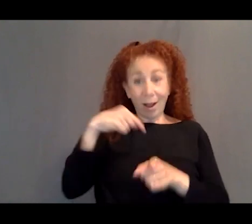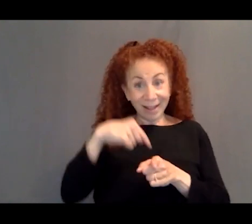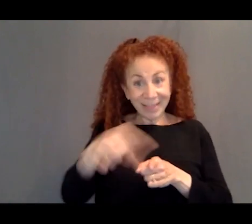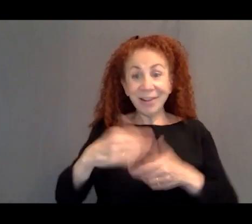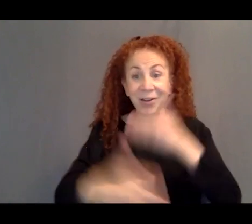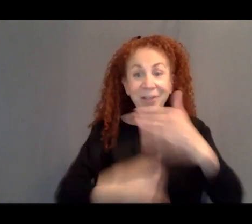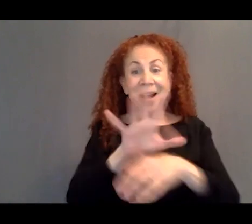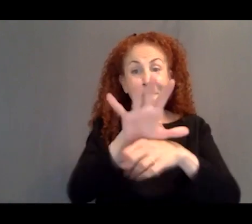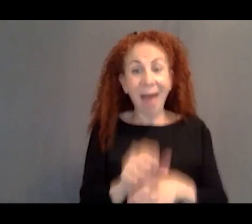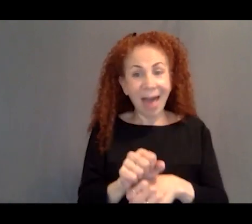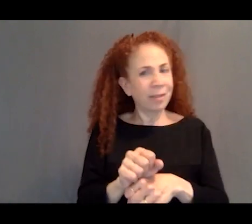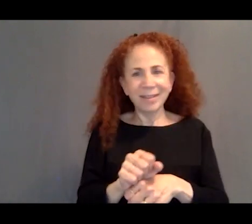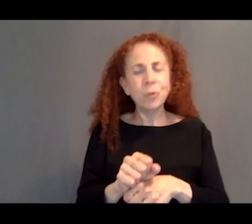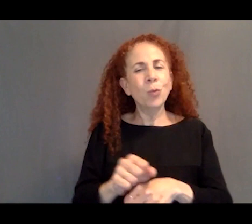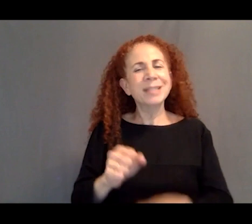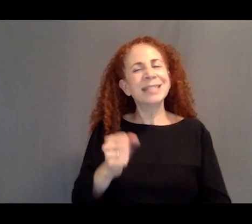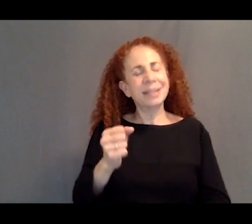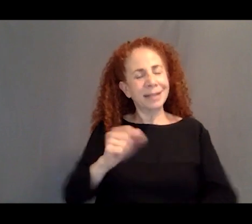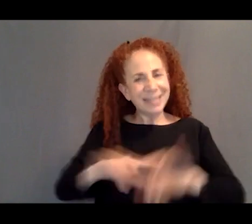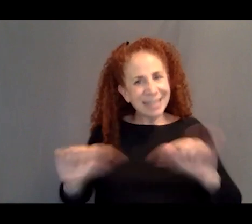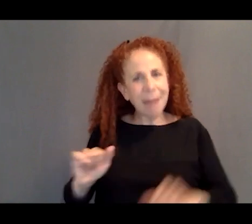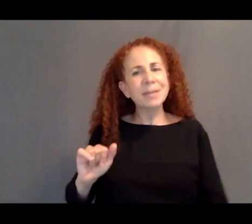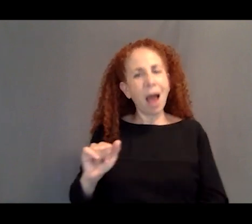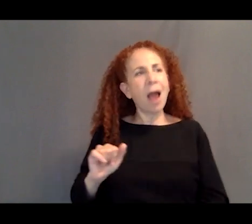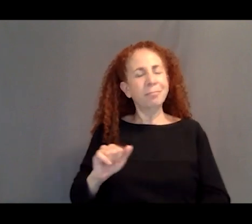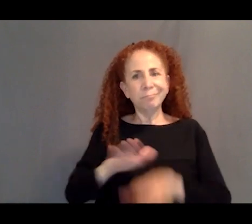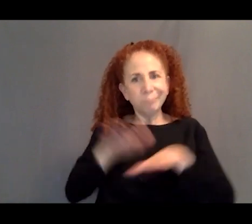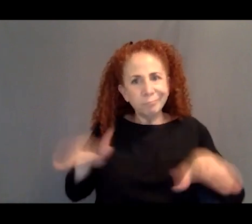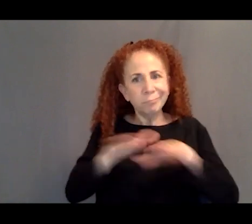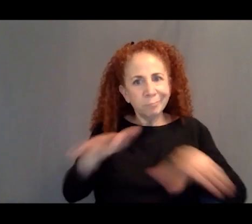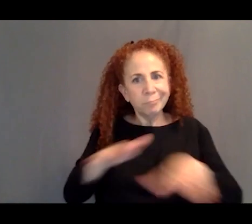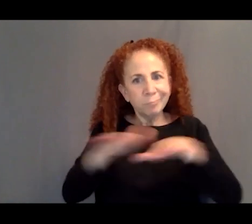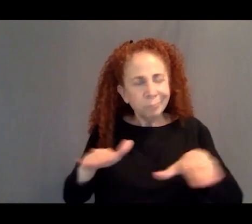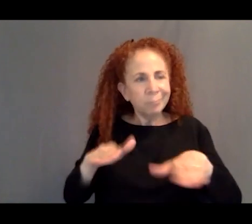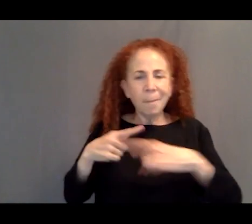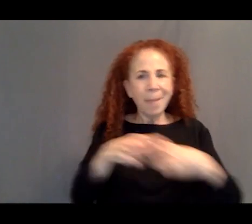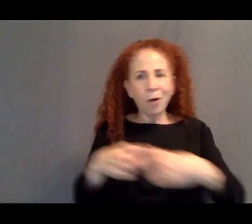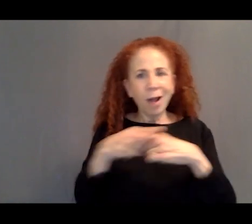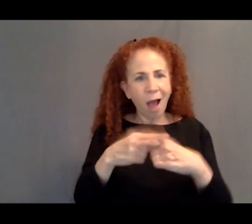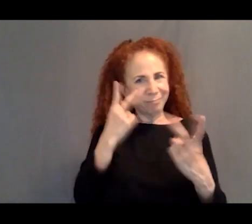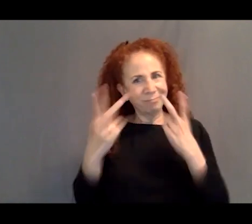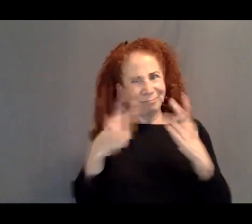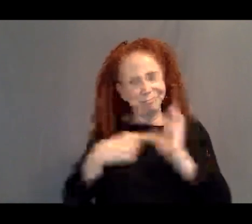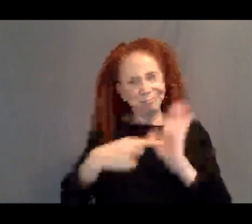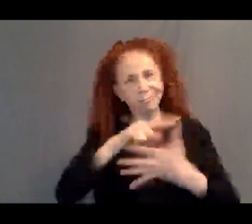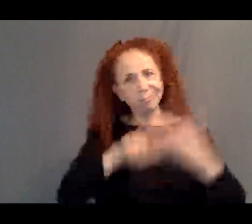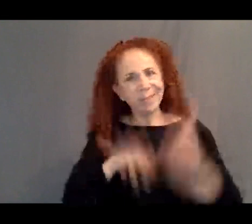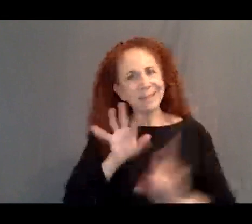see duality, we see paradox, we see other things happening.